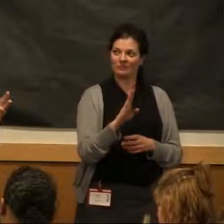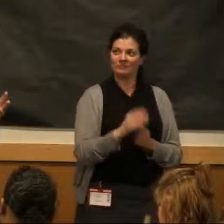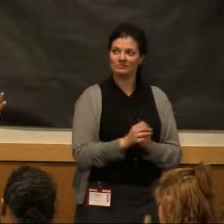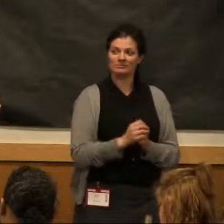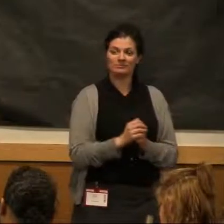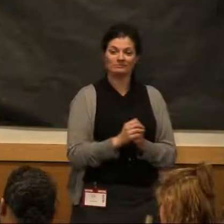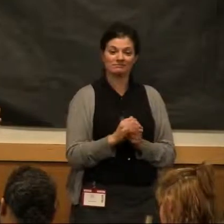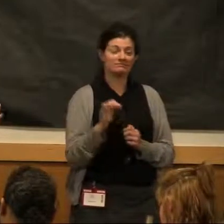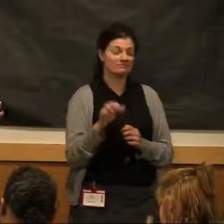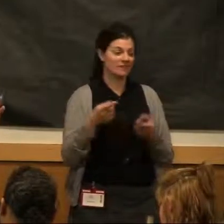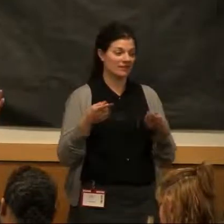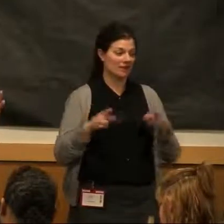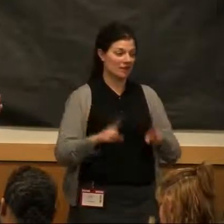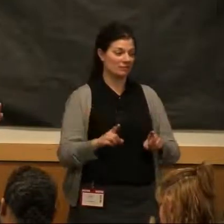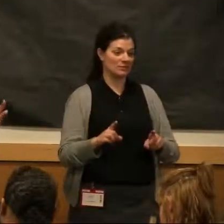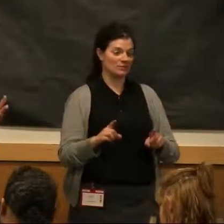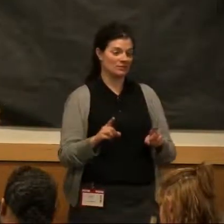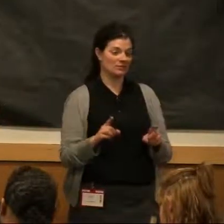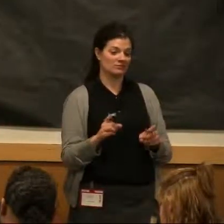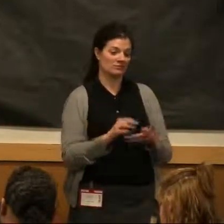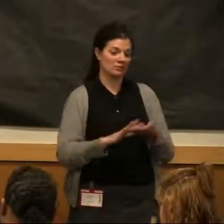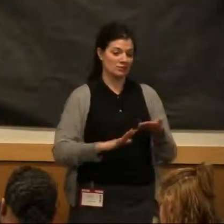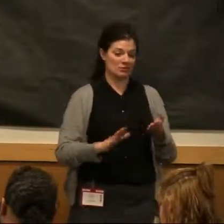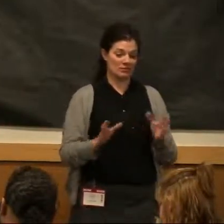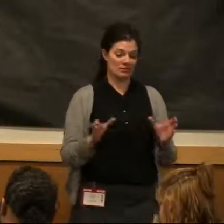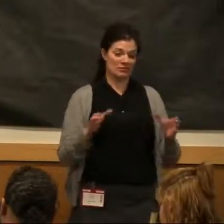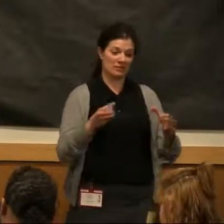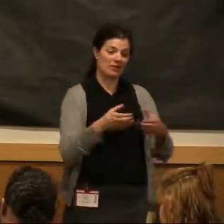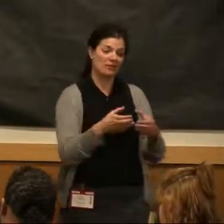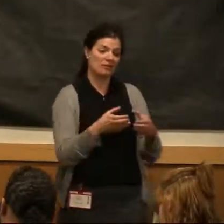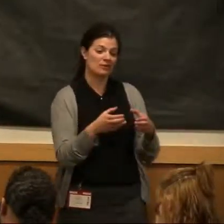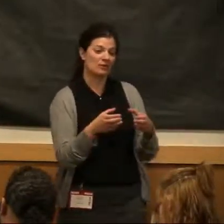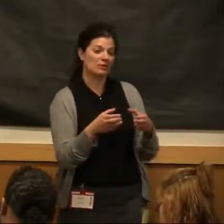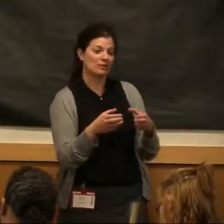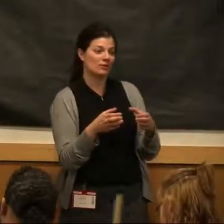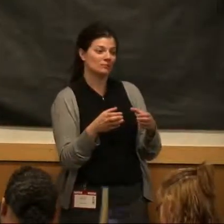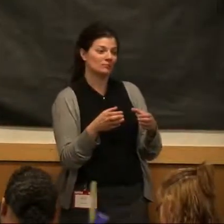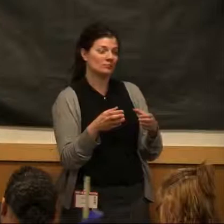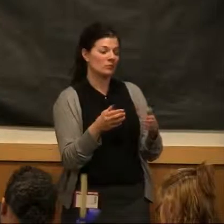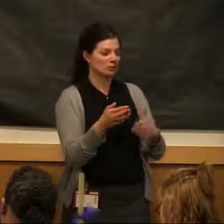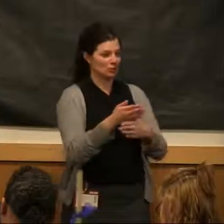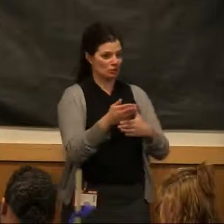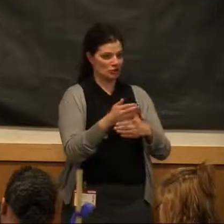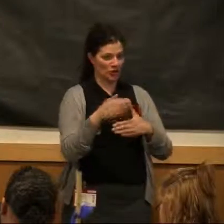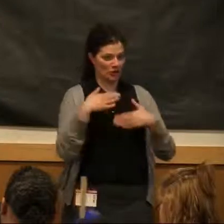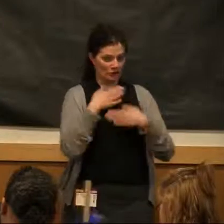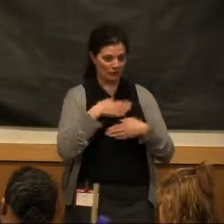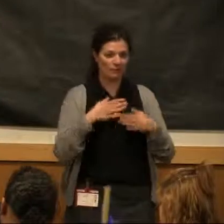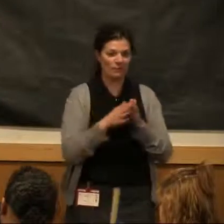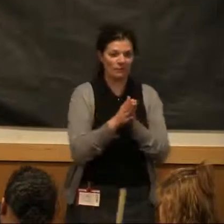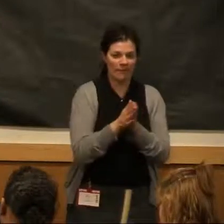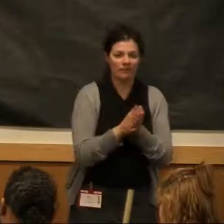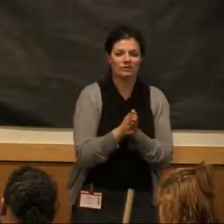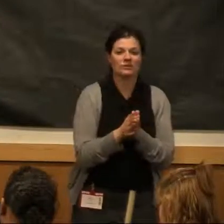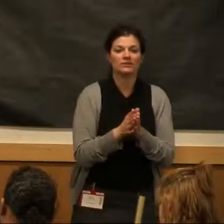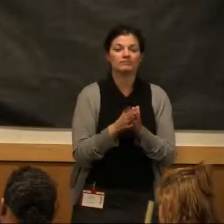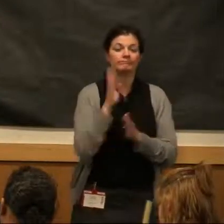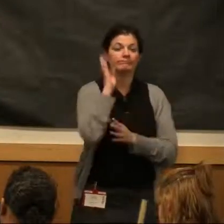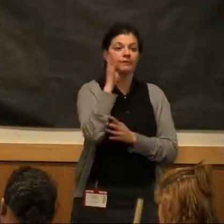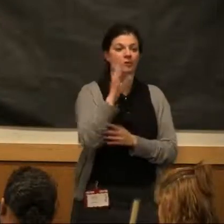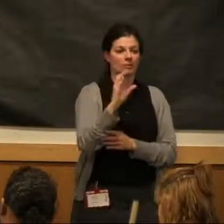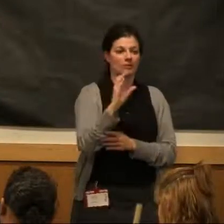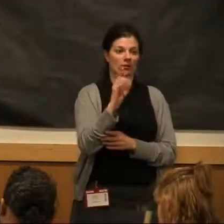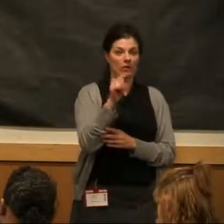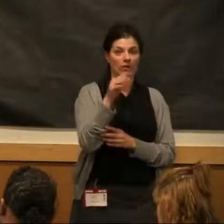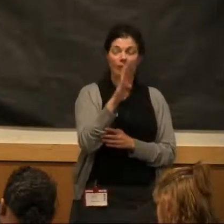with shared enjoyment, a shared passion, and can do that. We had a group of students who about